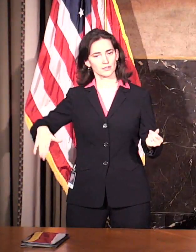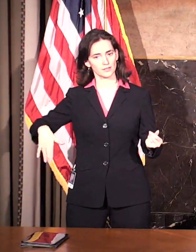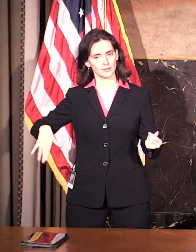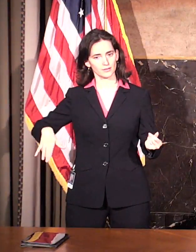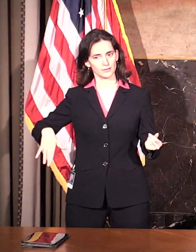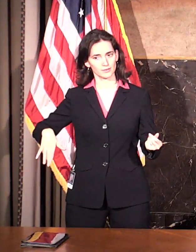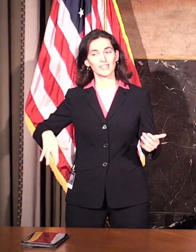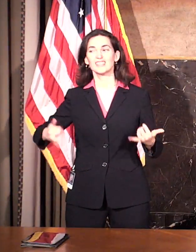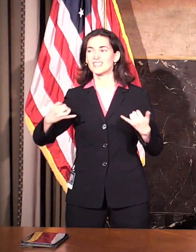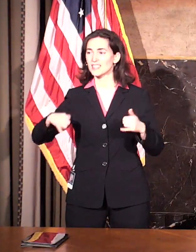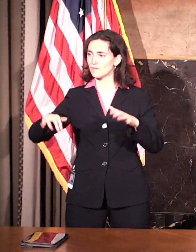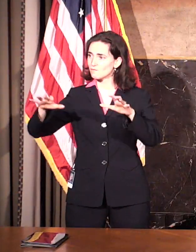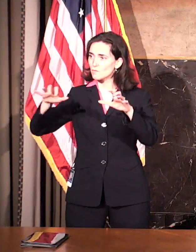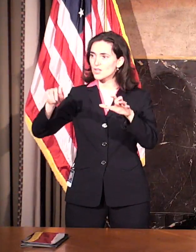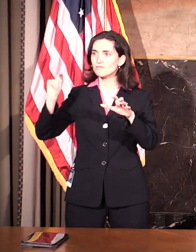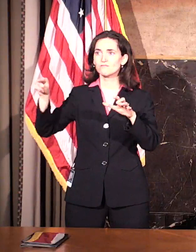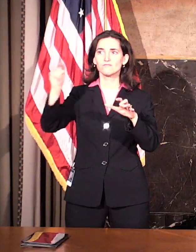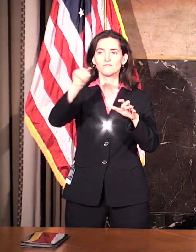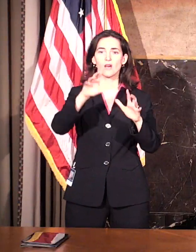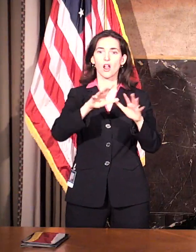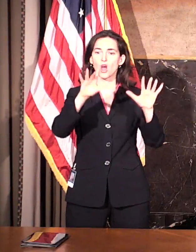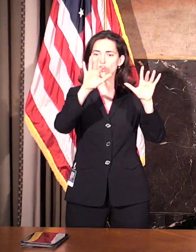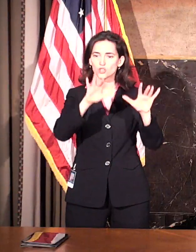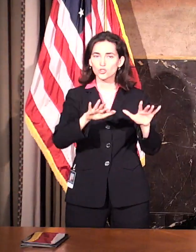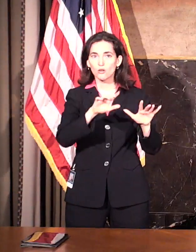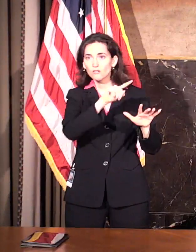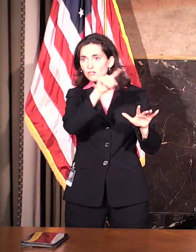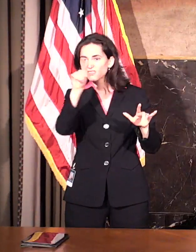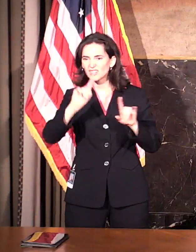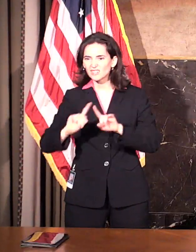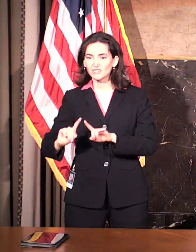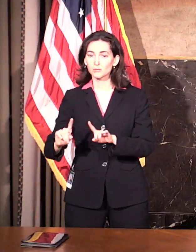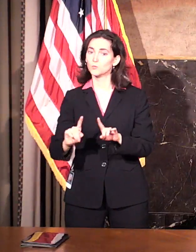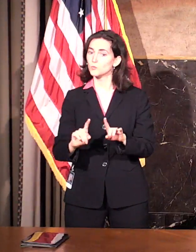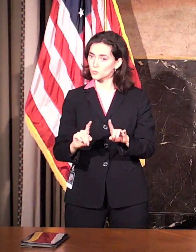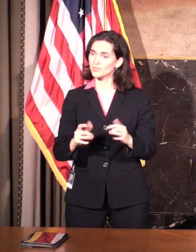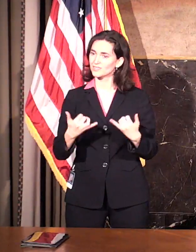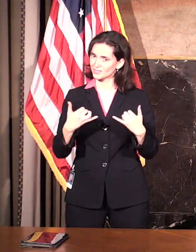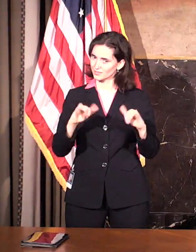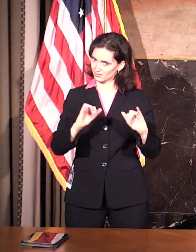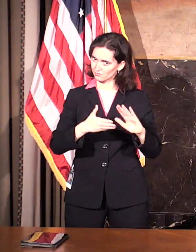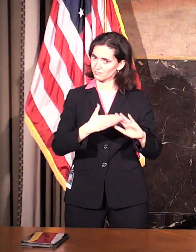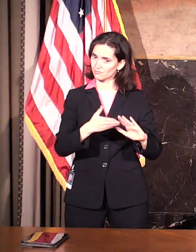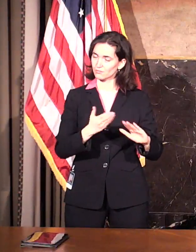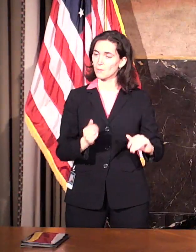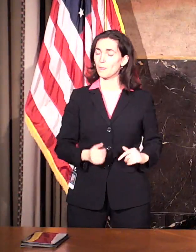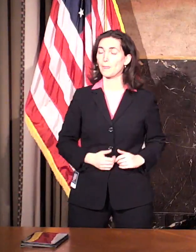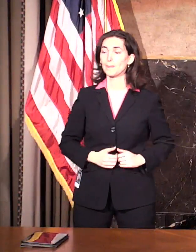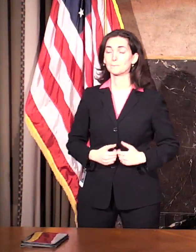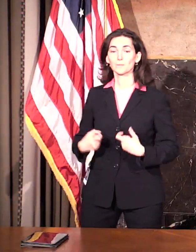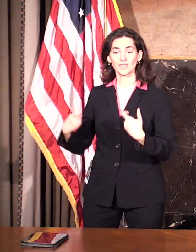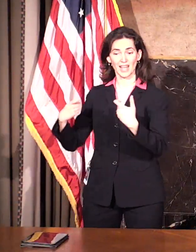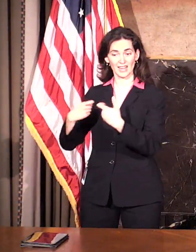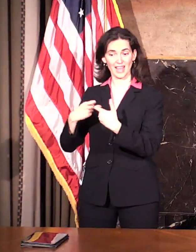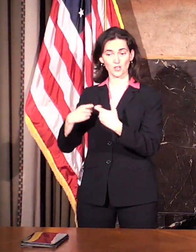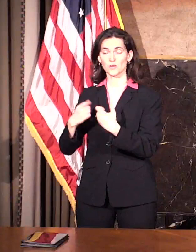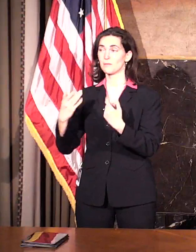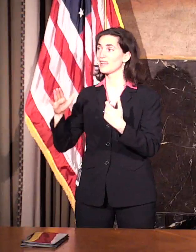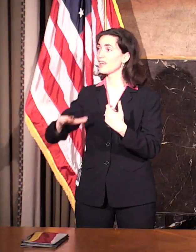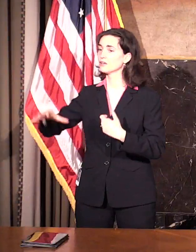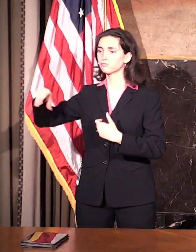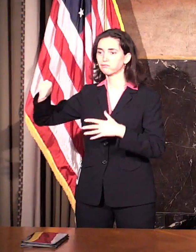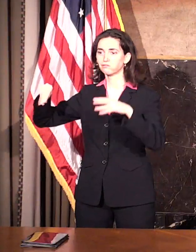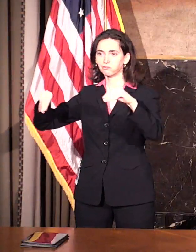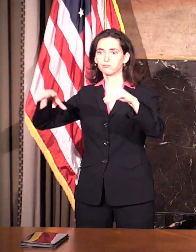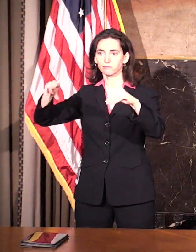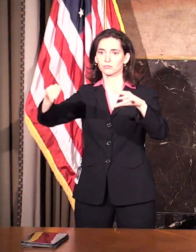of ice and snow on our roadways. We have electricity outages, and